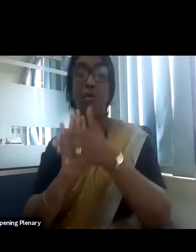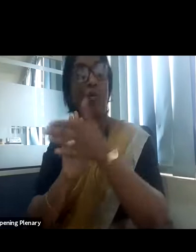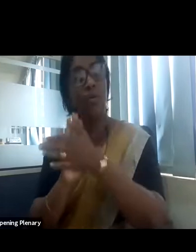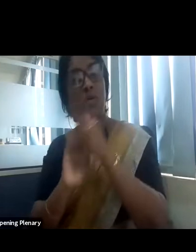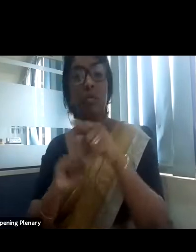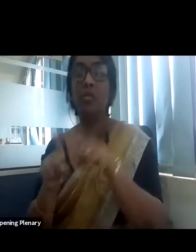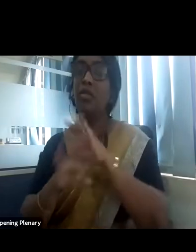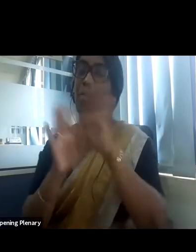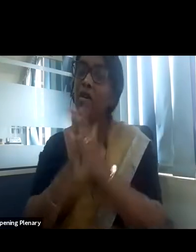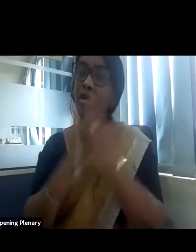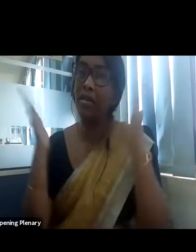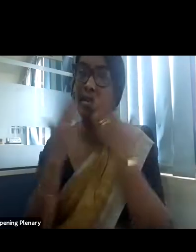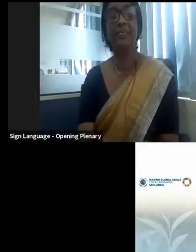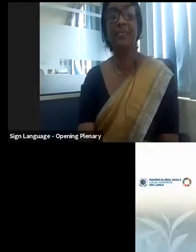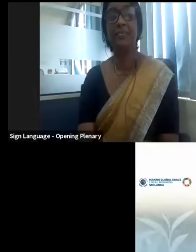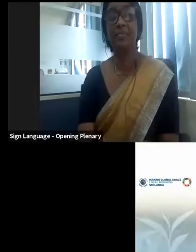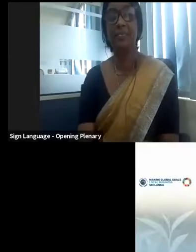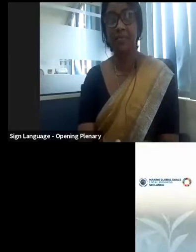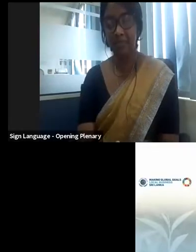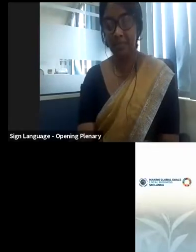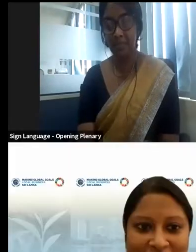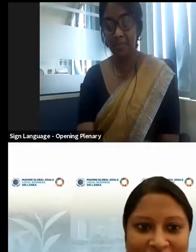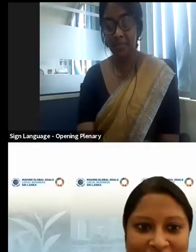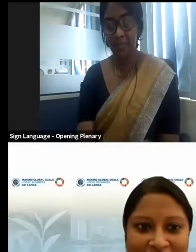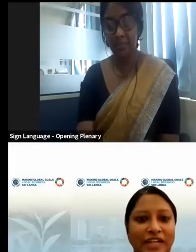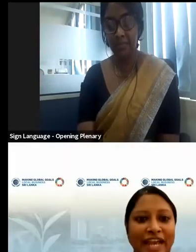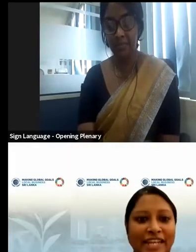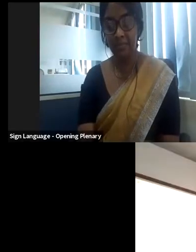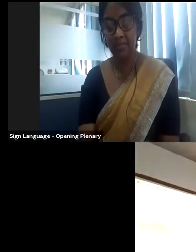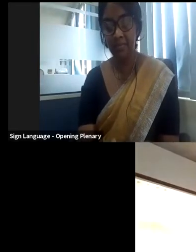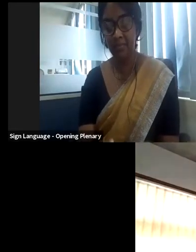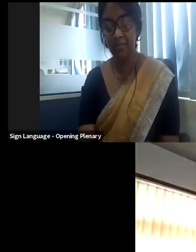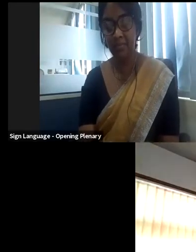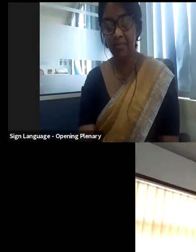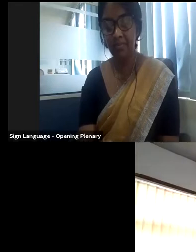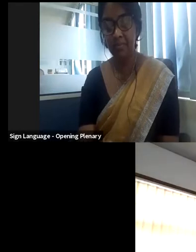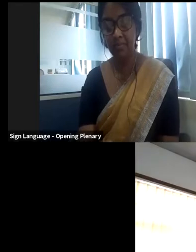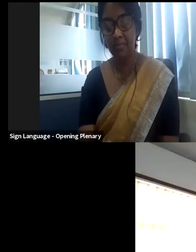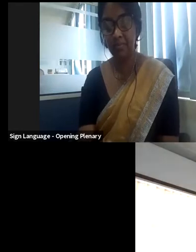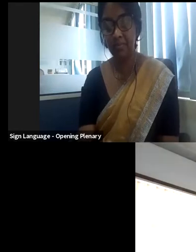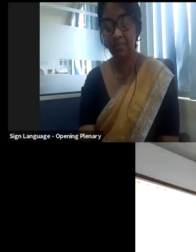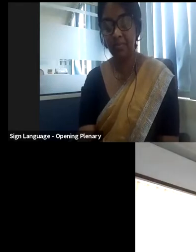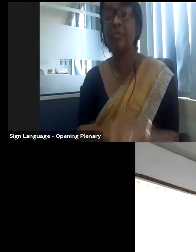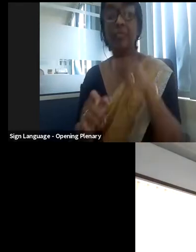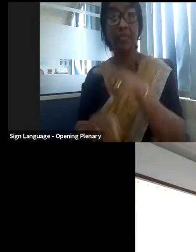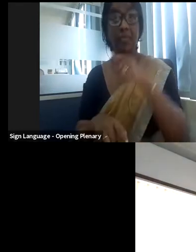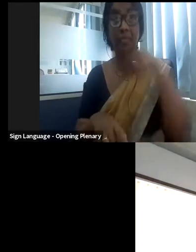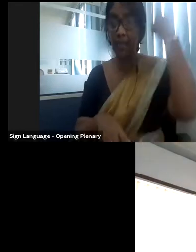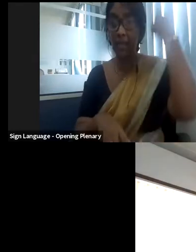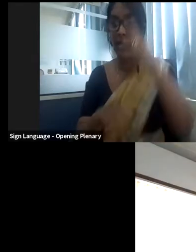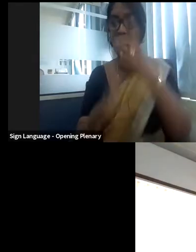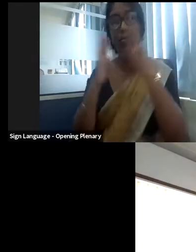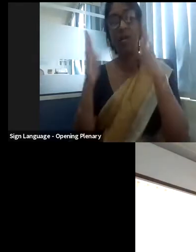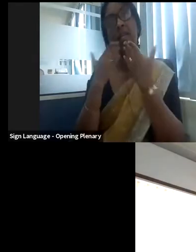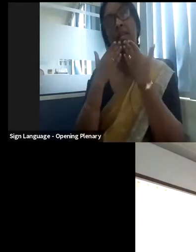wonderful, wonderful forum. Thank you, Ms. Singer, for outlining strategies to achieve the SDGs on the road